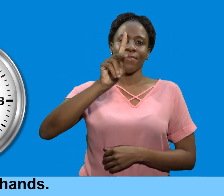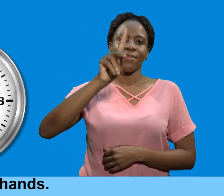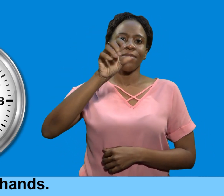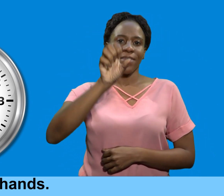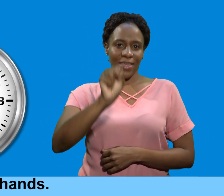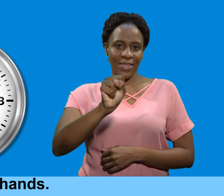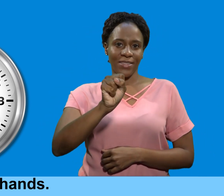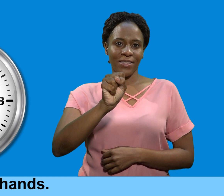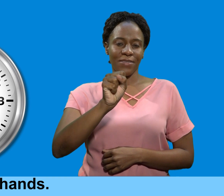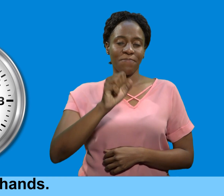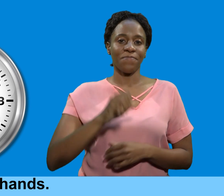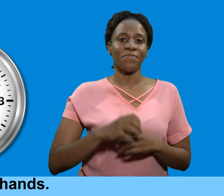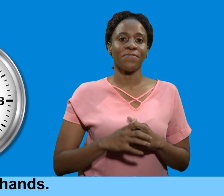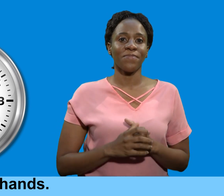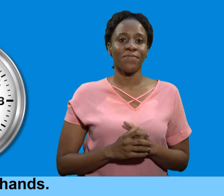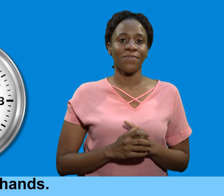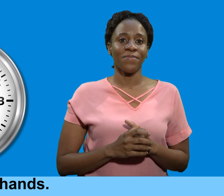The clock has hands.